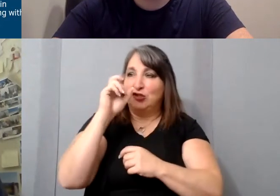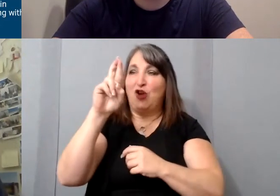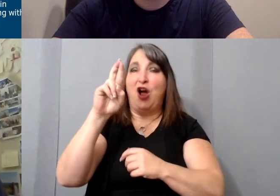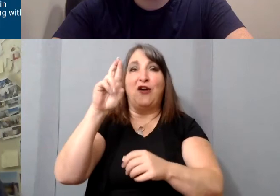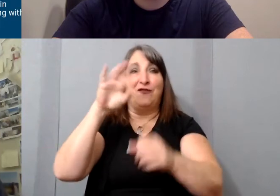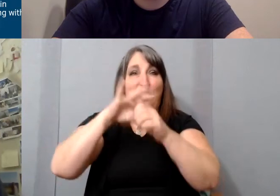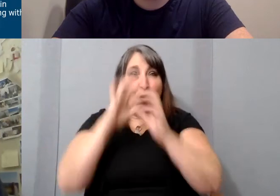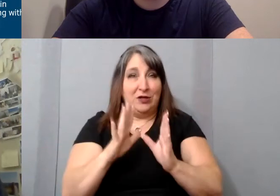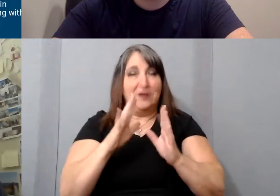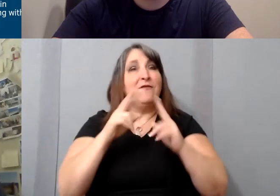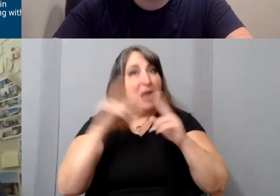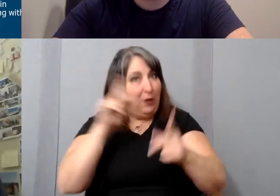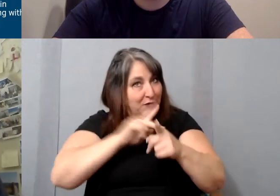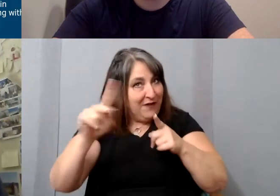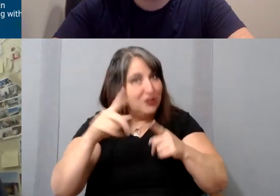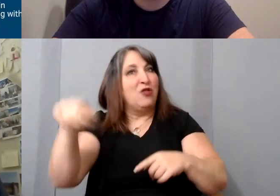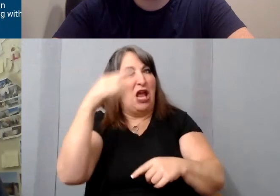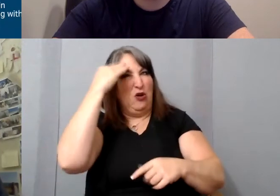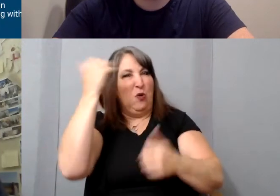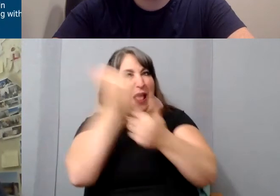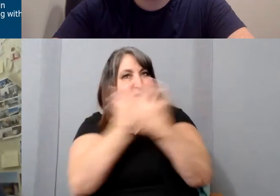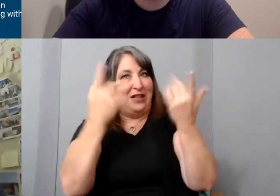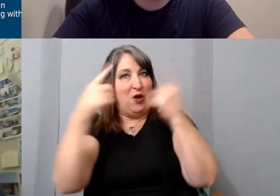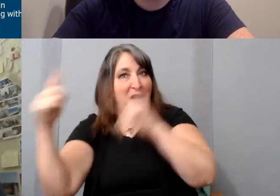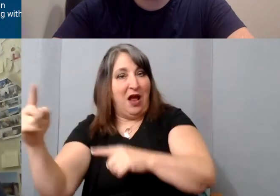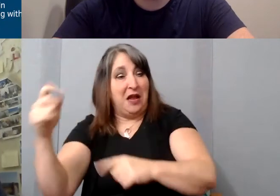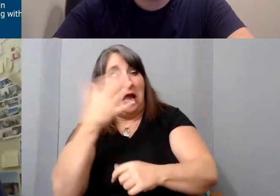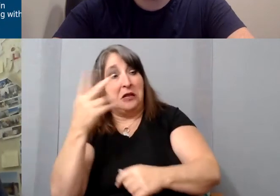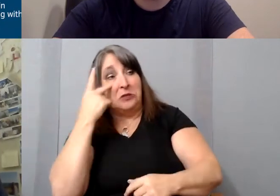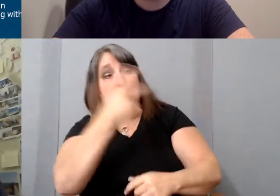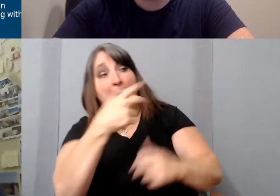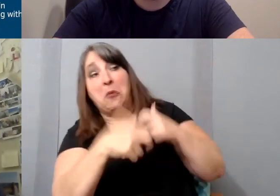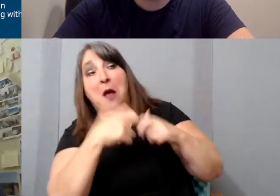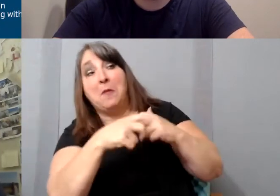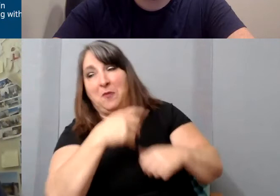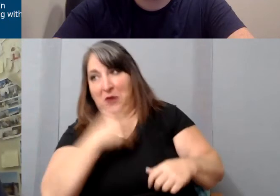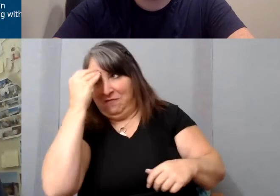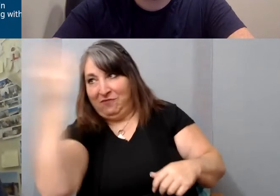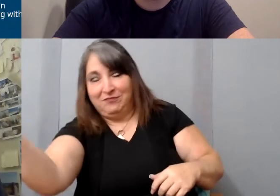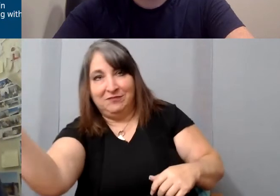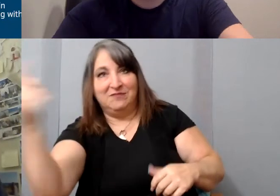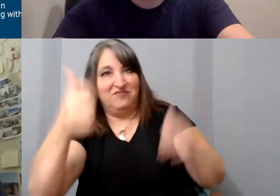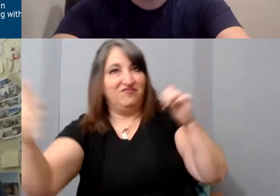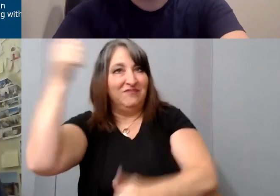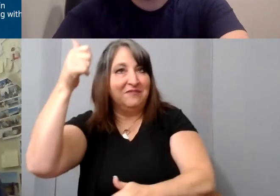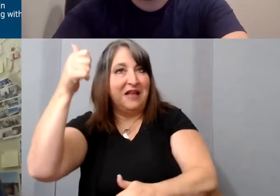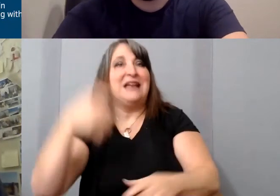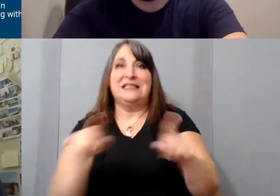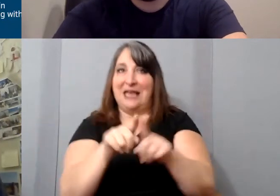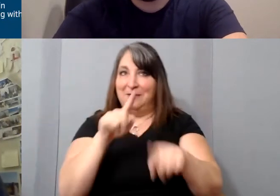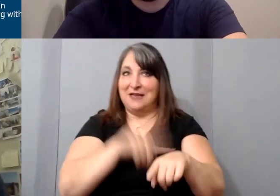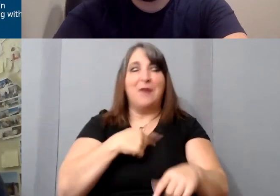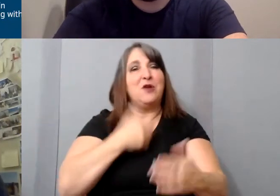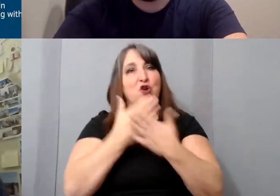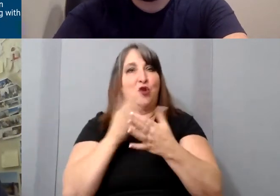knew what was going on. Everything that we saw that could potentially be a problem, we reported into them, and yet at the same time kept a really good